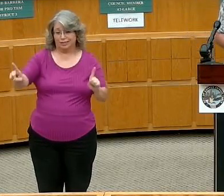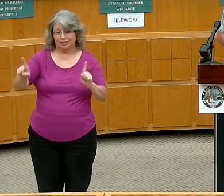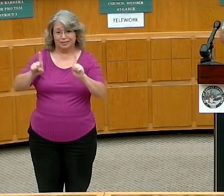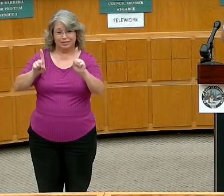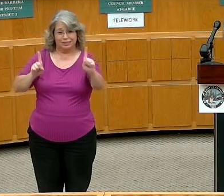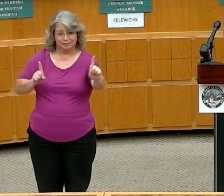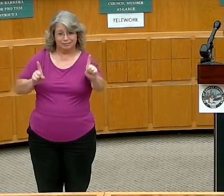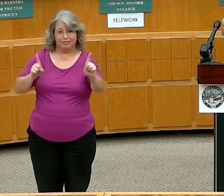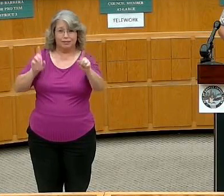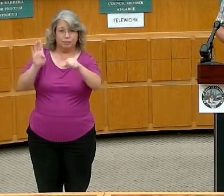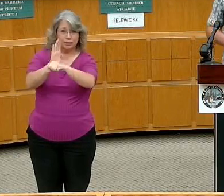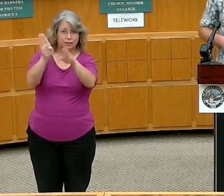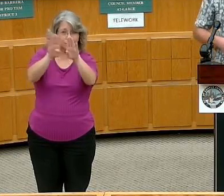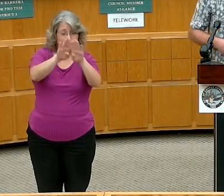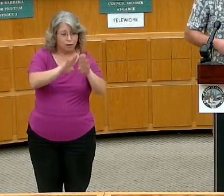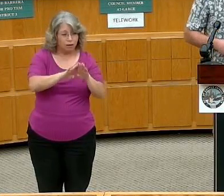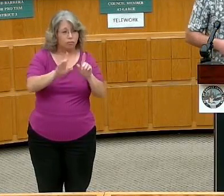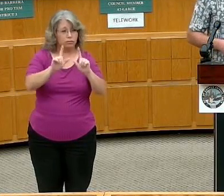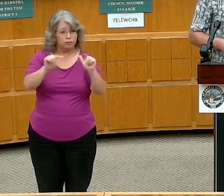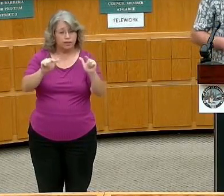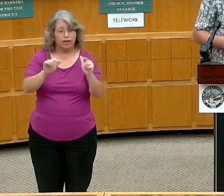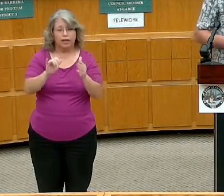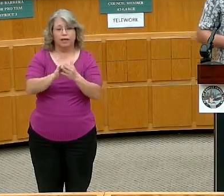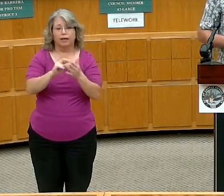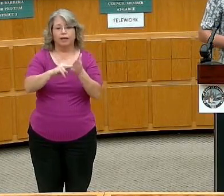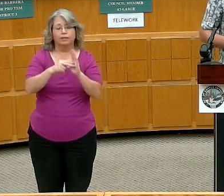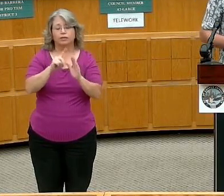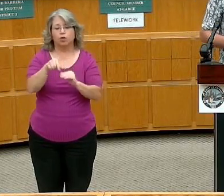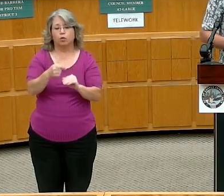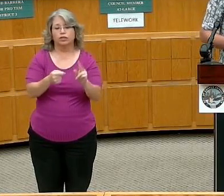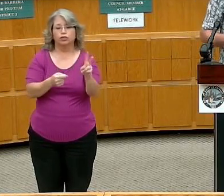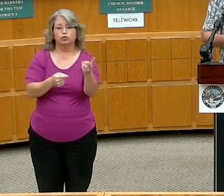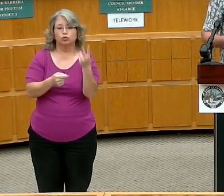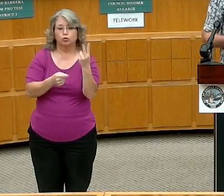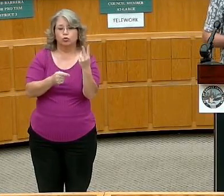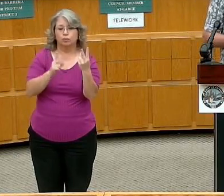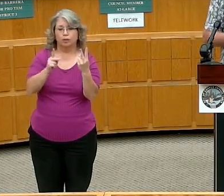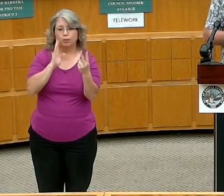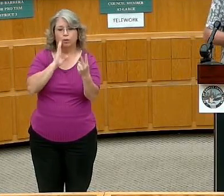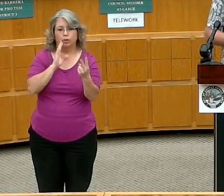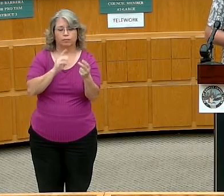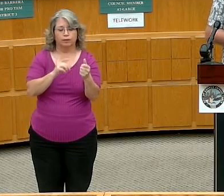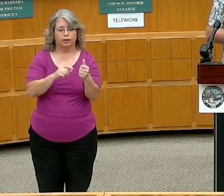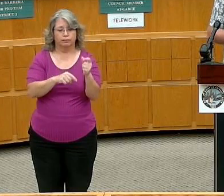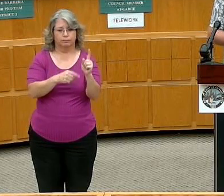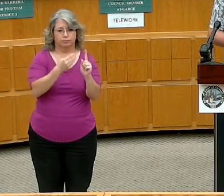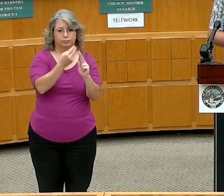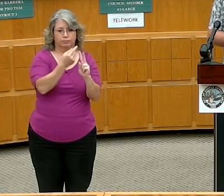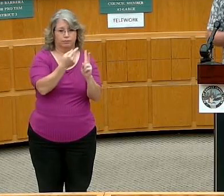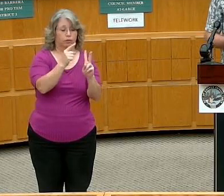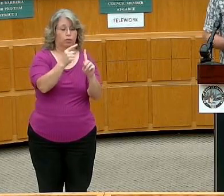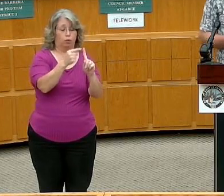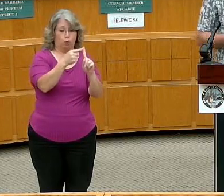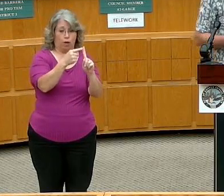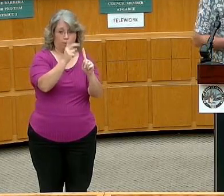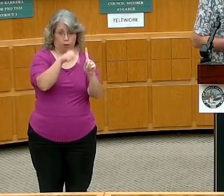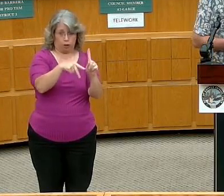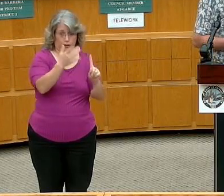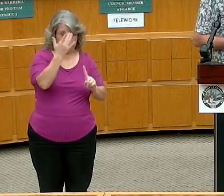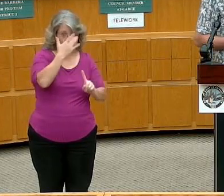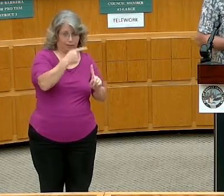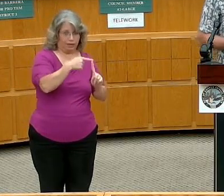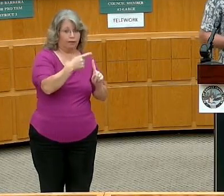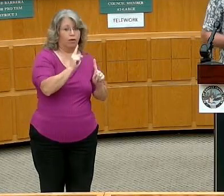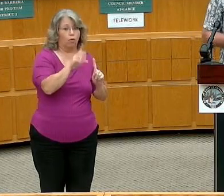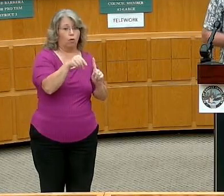social distancing scenario. And so that would be the effect that it has. And because it's only come down to somewhere around 2 or